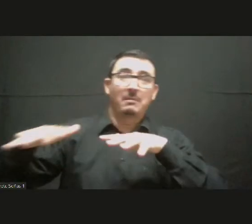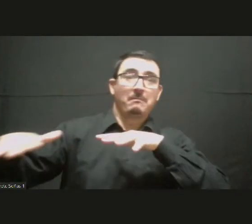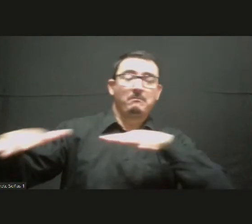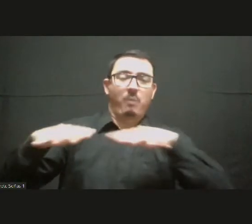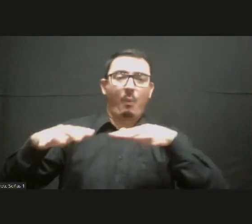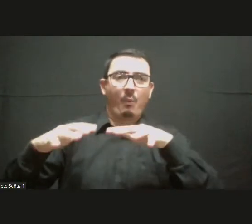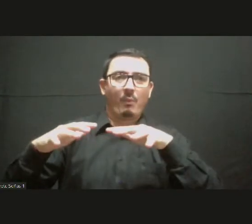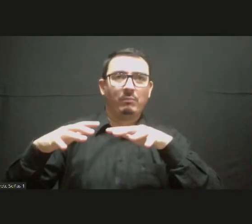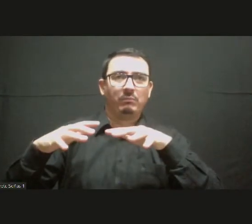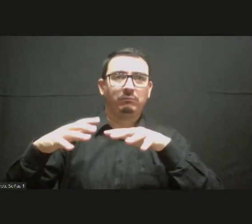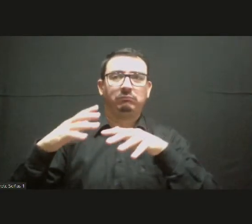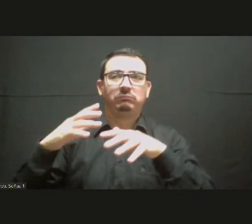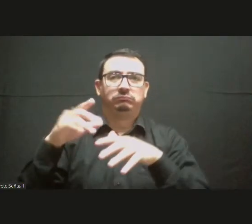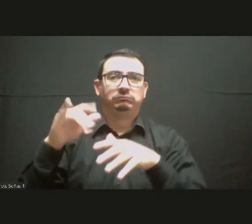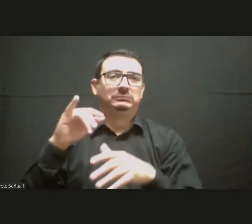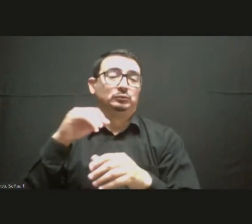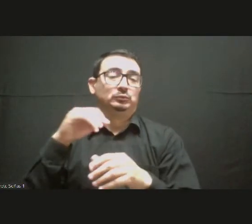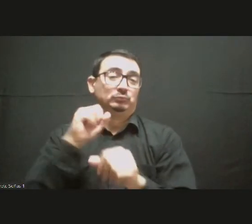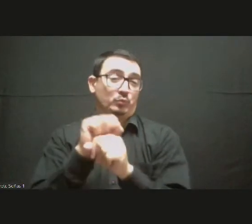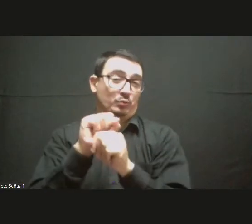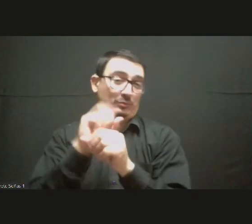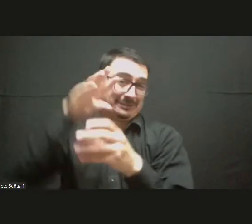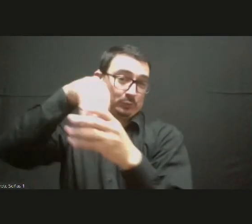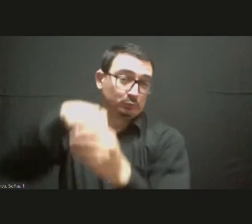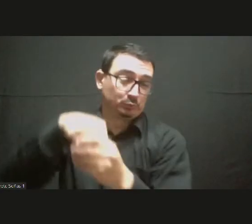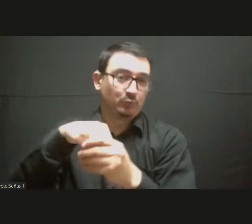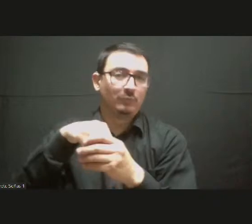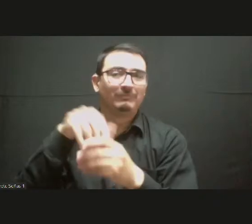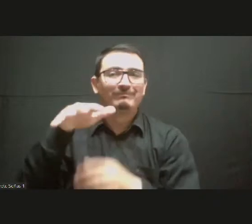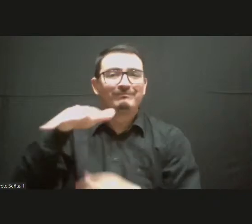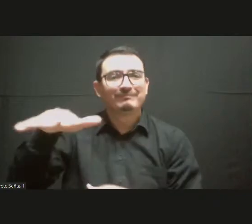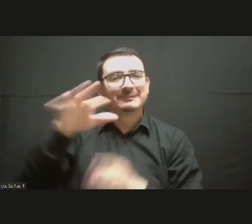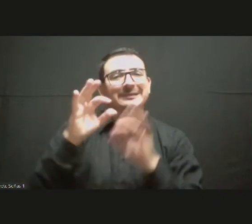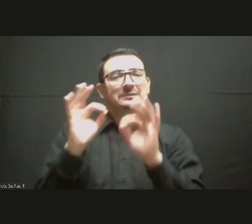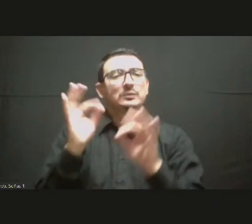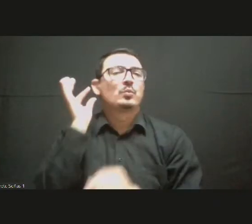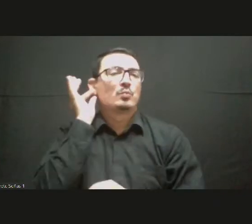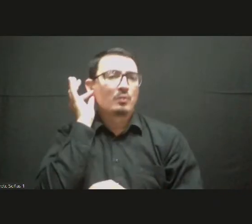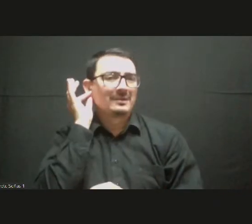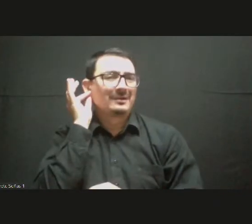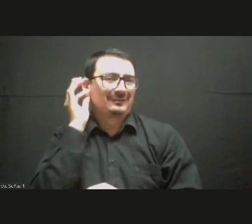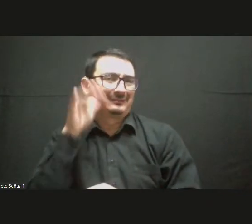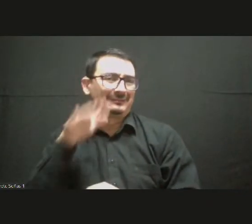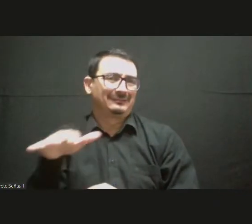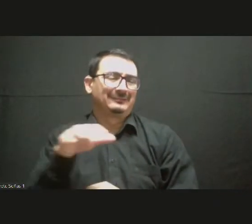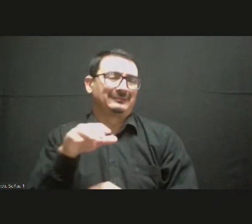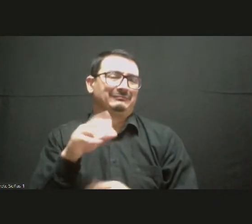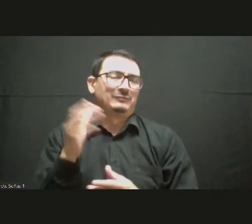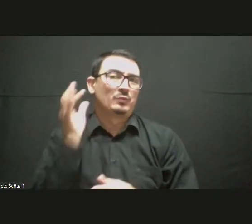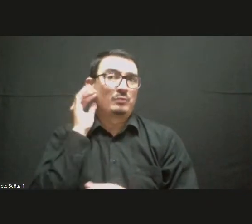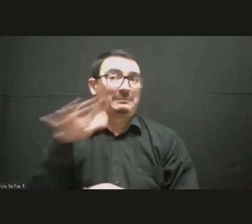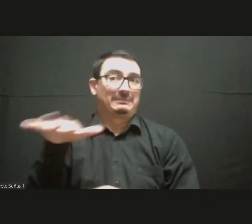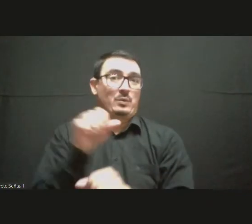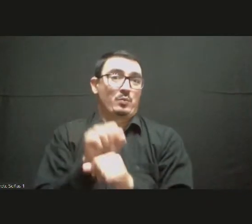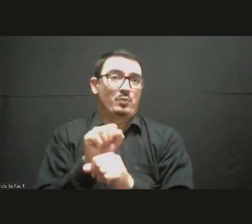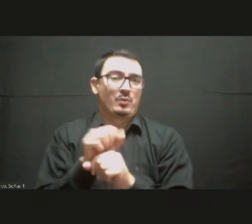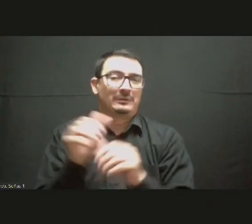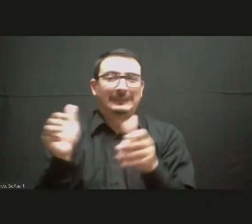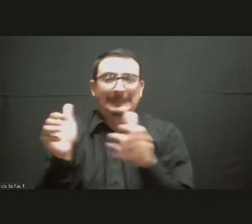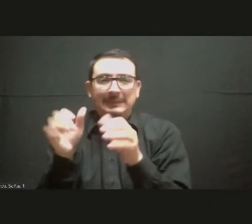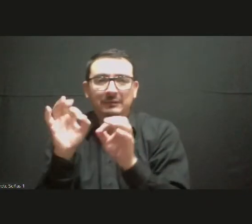medium-sized enterprises, local communities, and rural populations. With this in